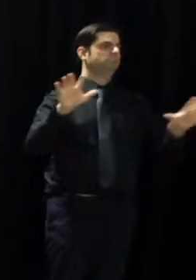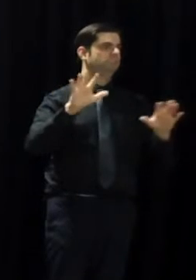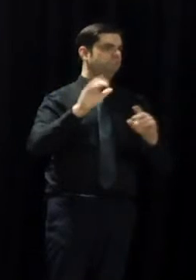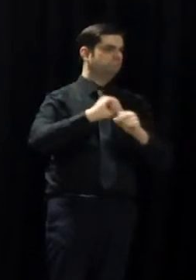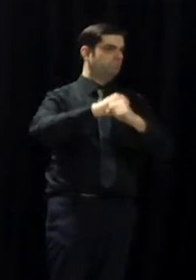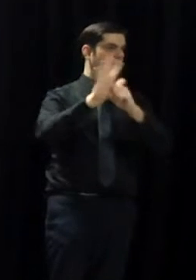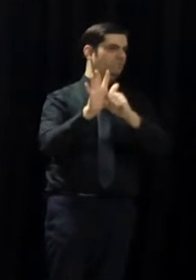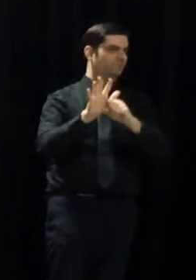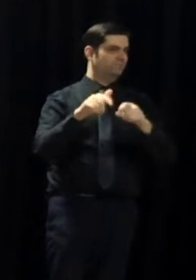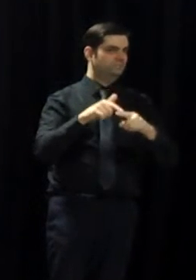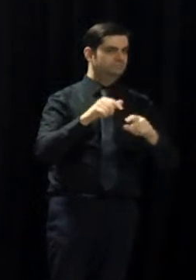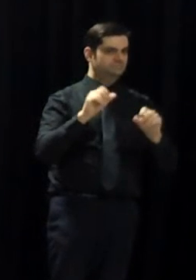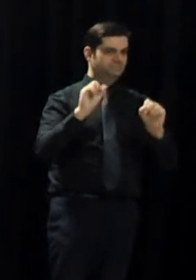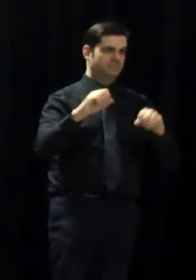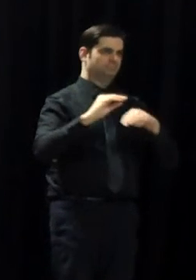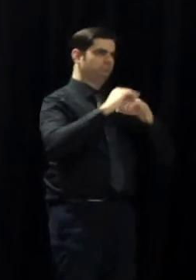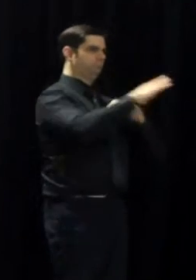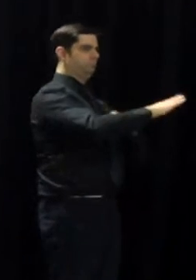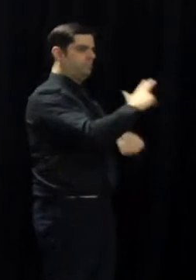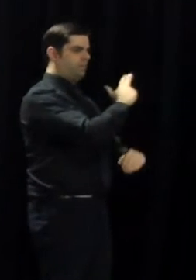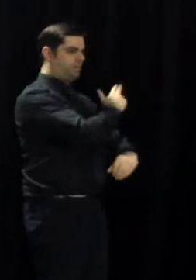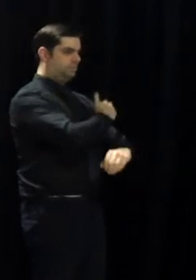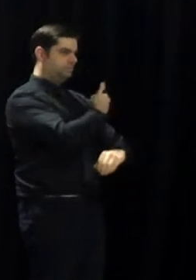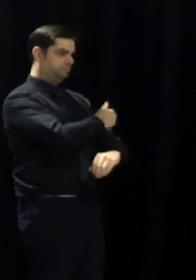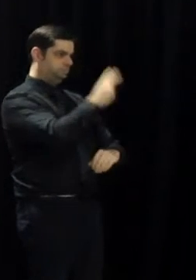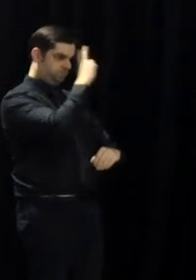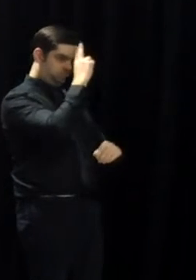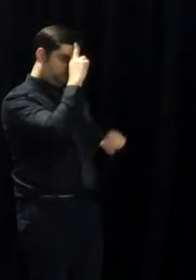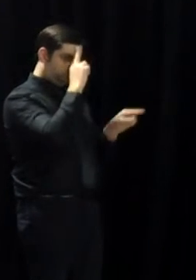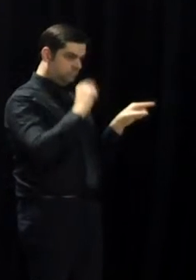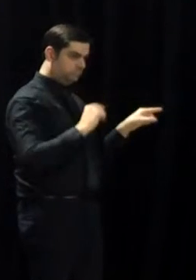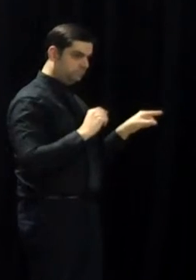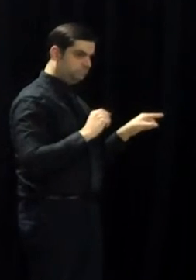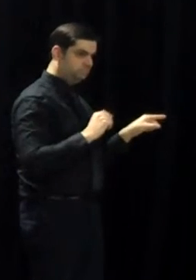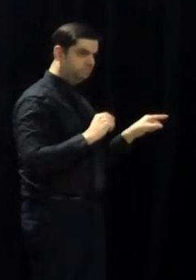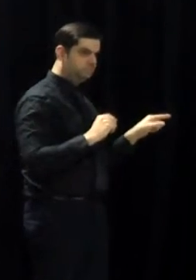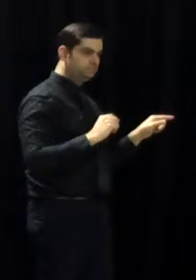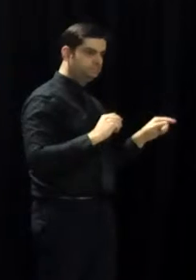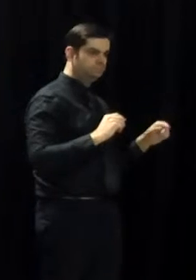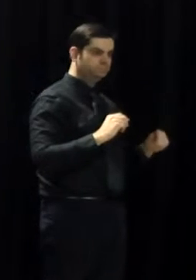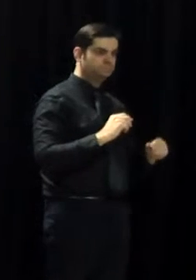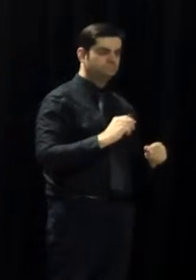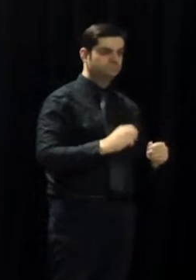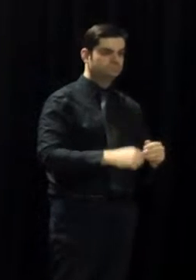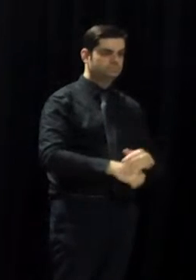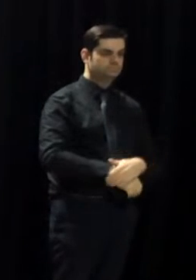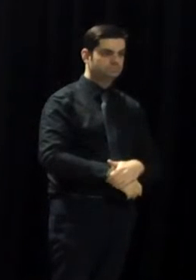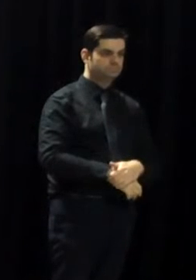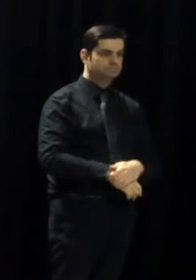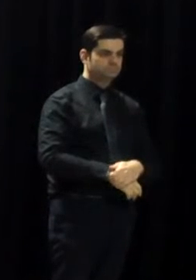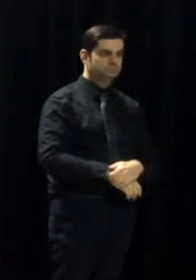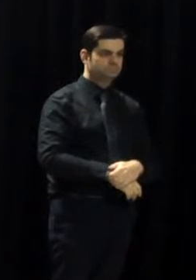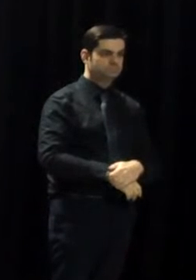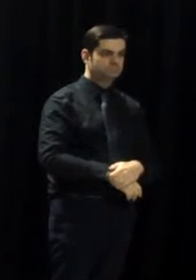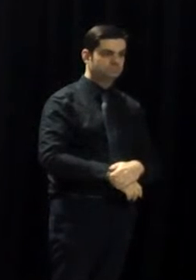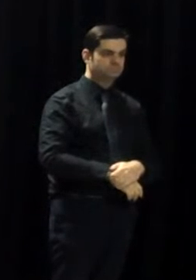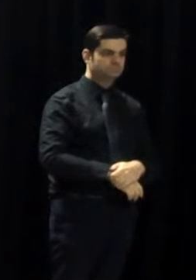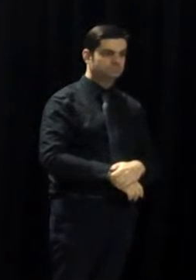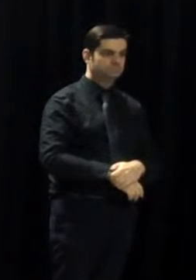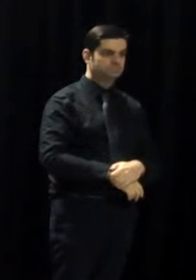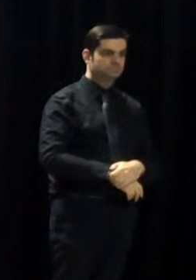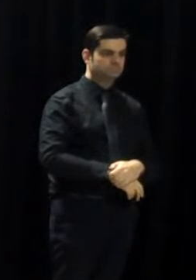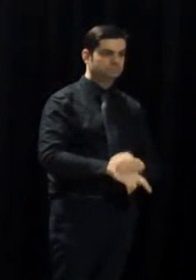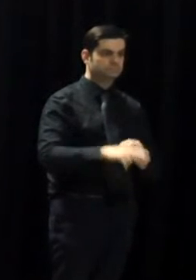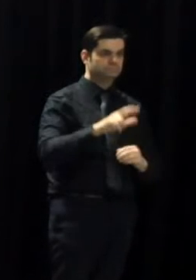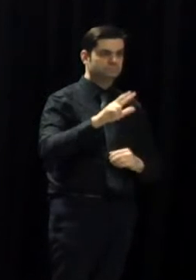have 15,952 cases. That's 378 new cases. When you look at this